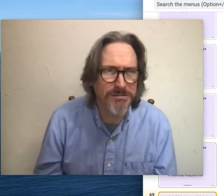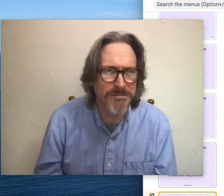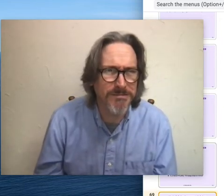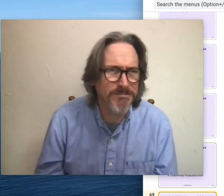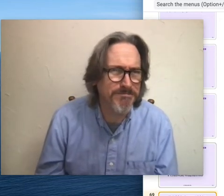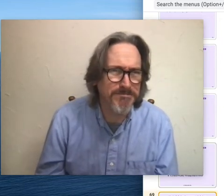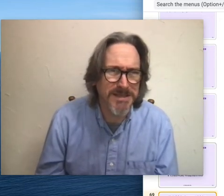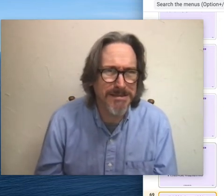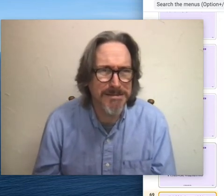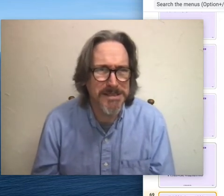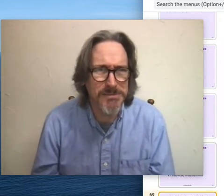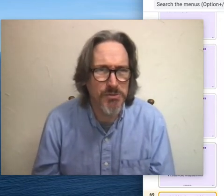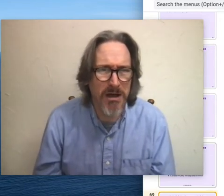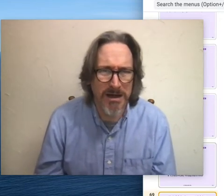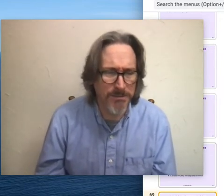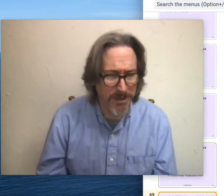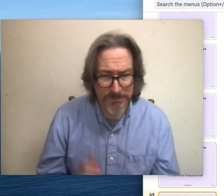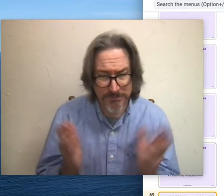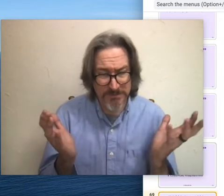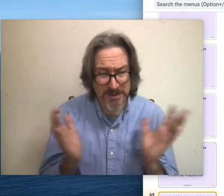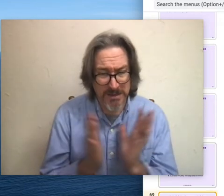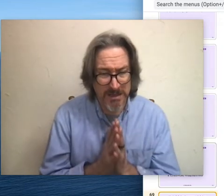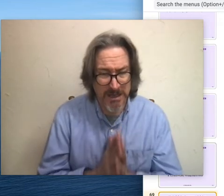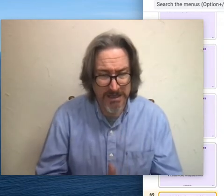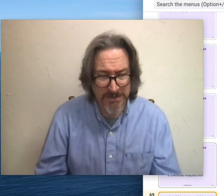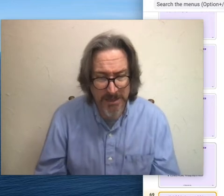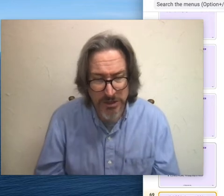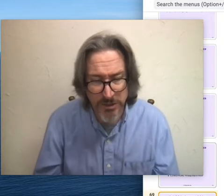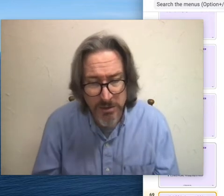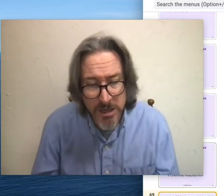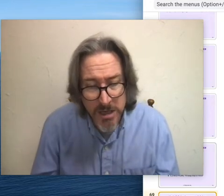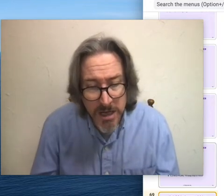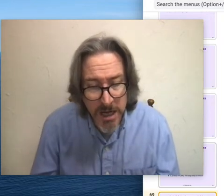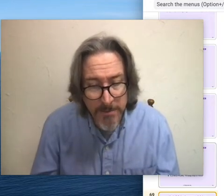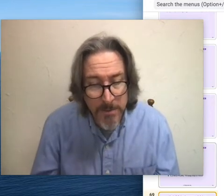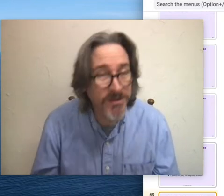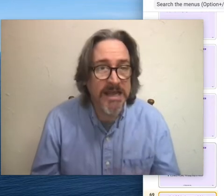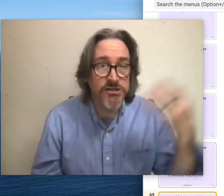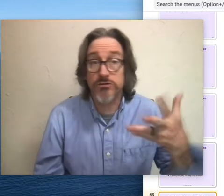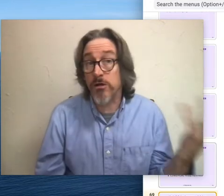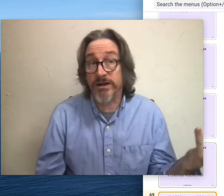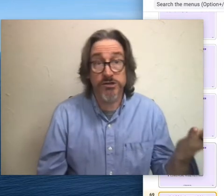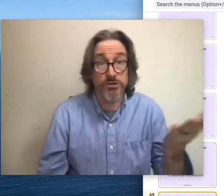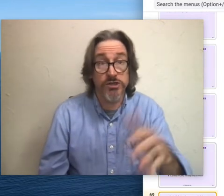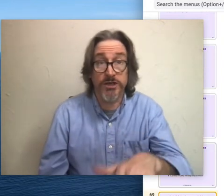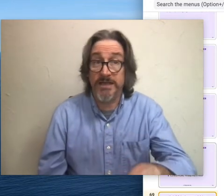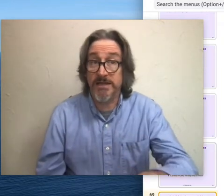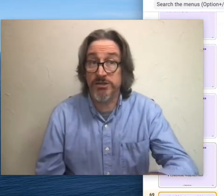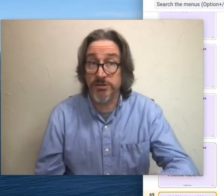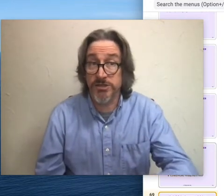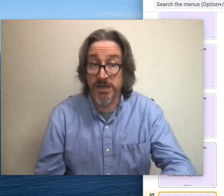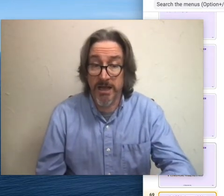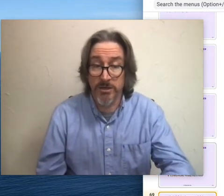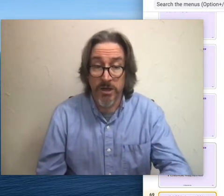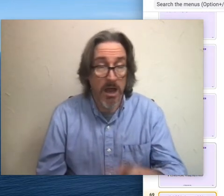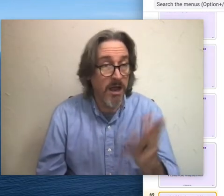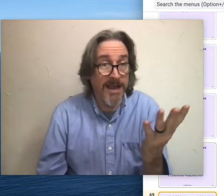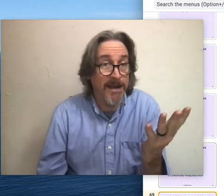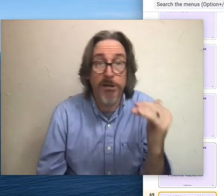which seems odd, but I'll leave that up to you. But the answers are all there, so just look at the answers.